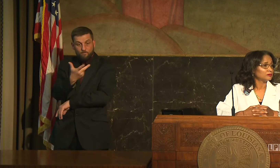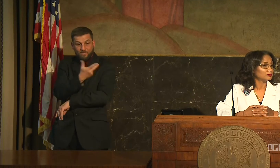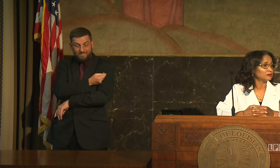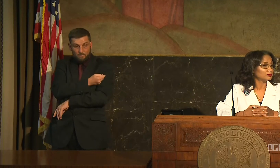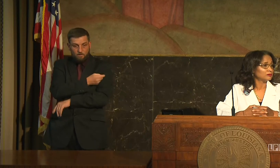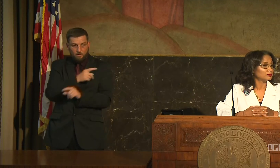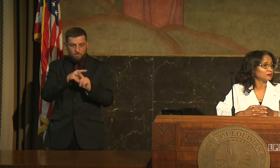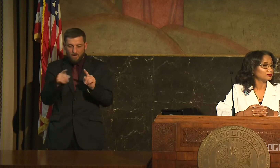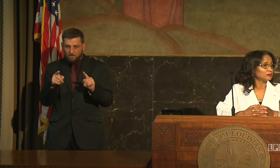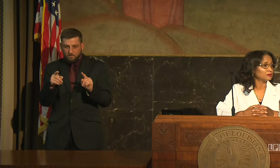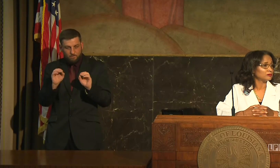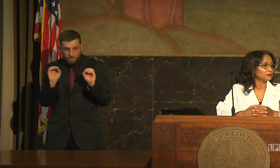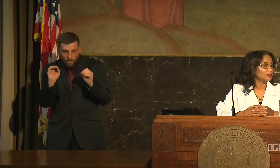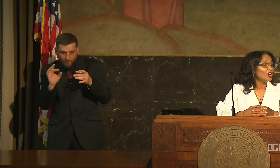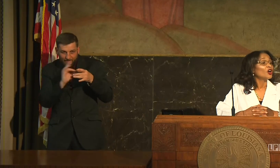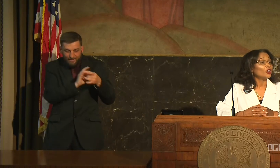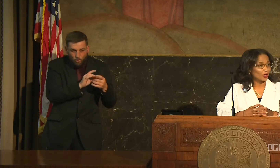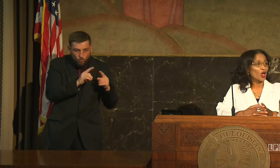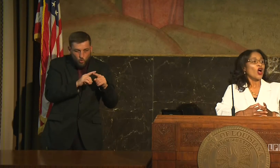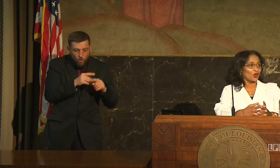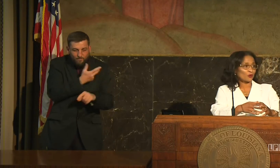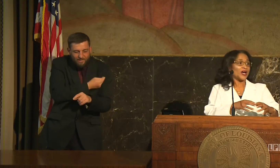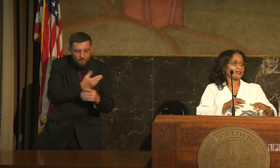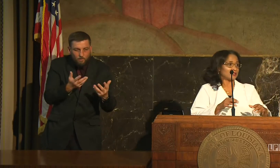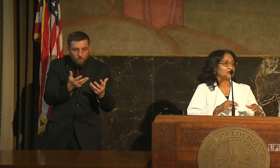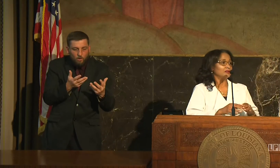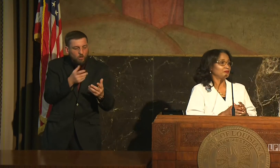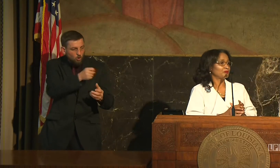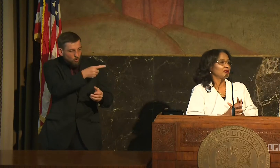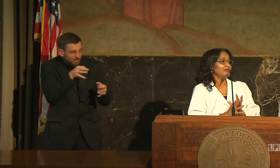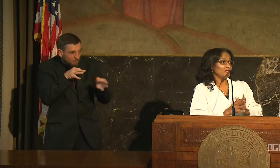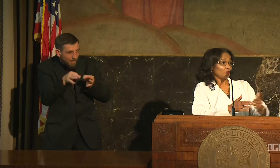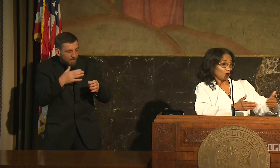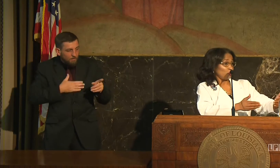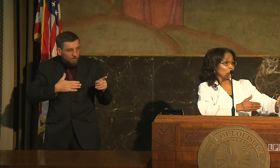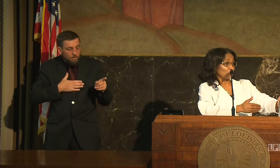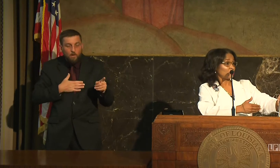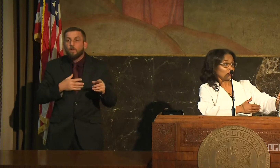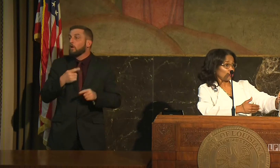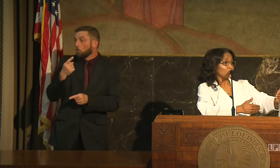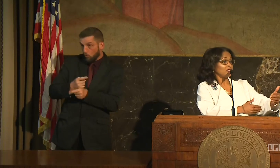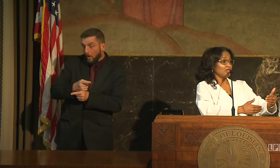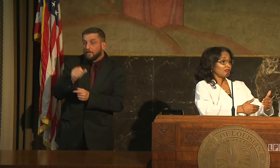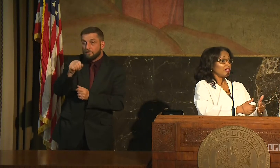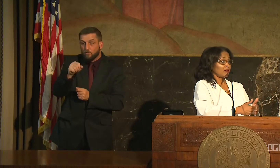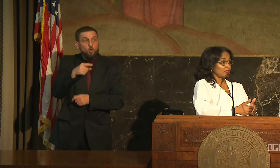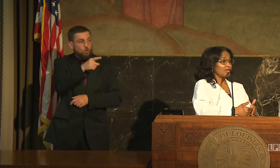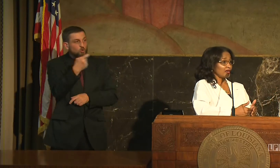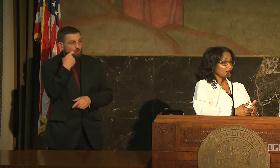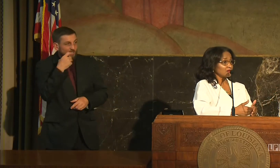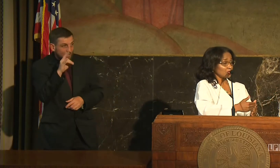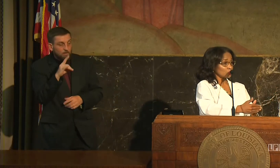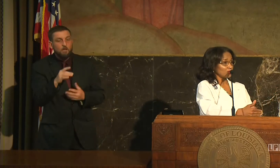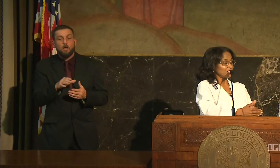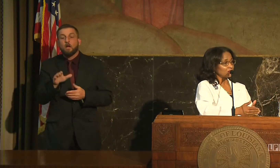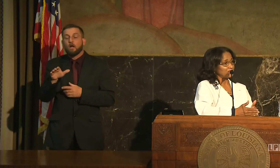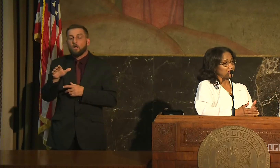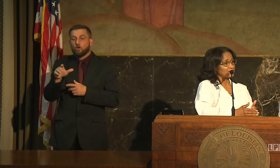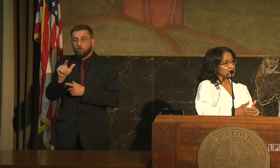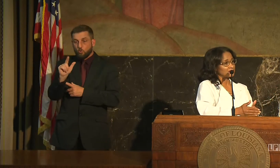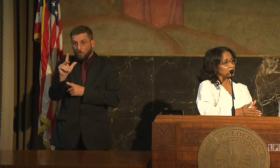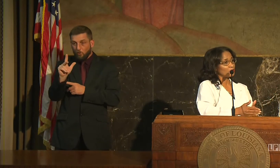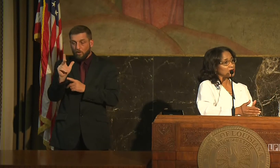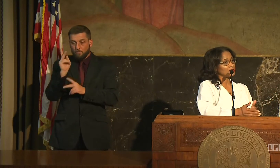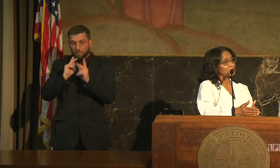not connected to the vaccination. Could you explain that a bit? You just did. They are deaths. There are